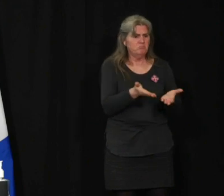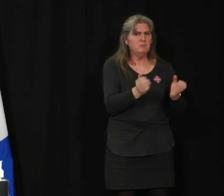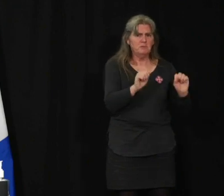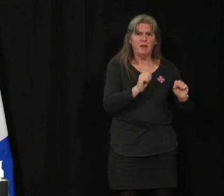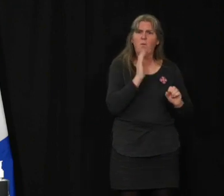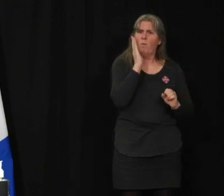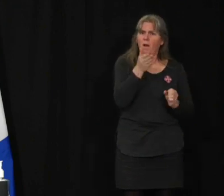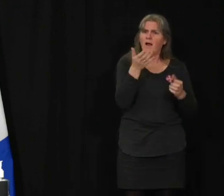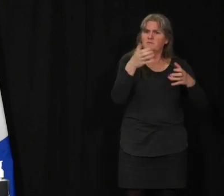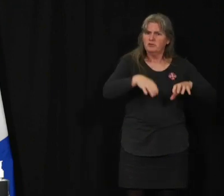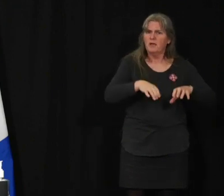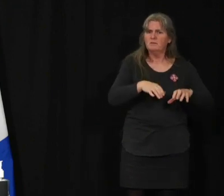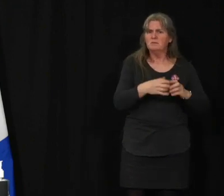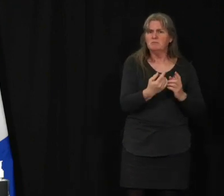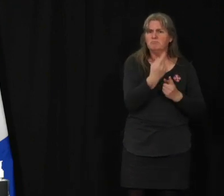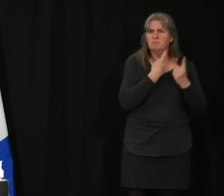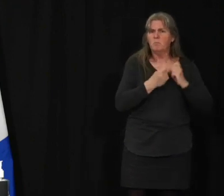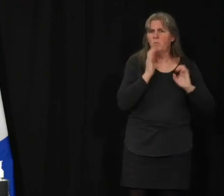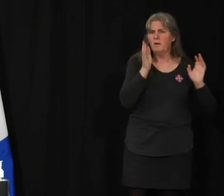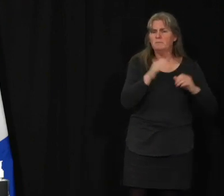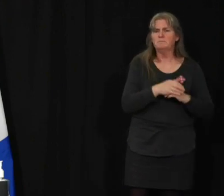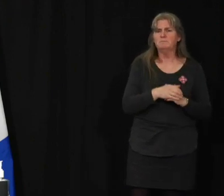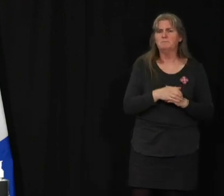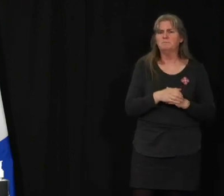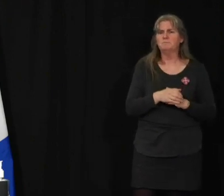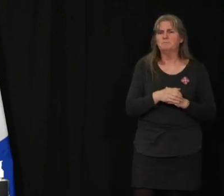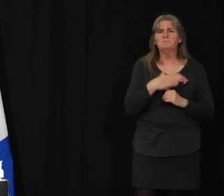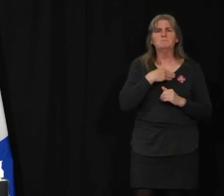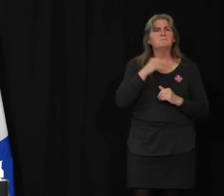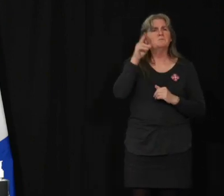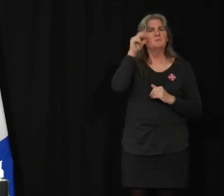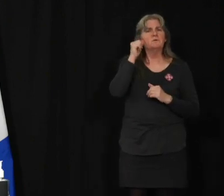Thank you. We'll now move to Gabrielle, Whitehorse Star.